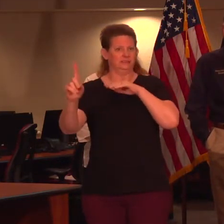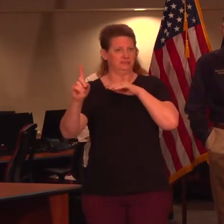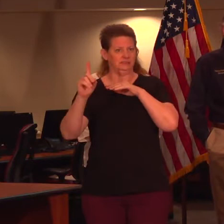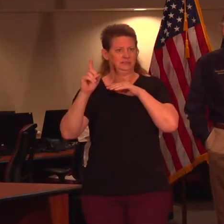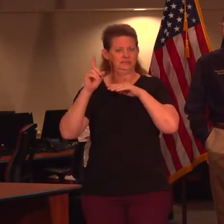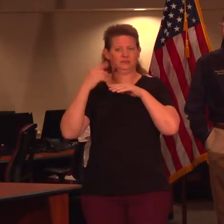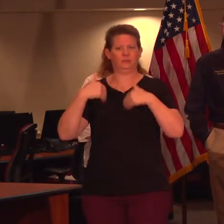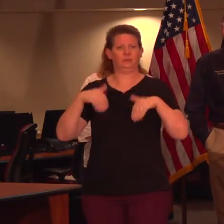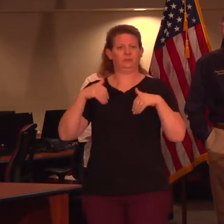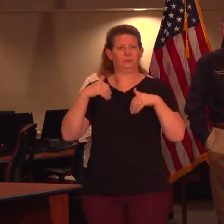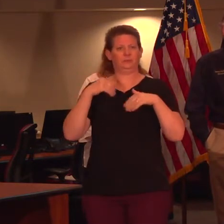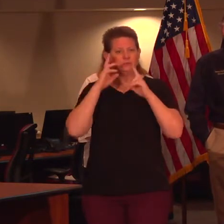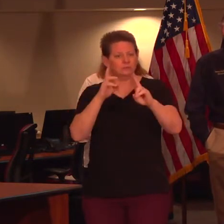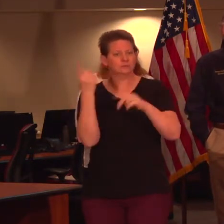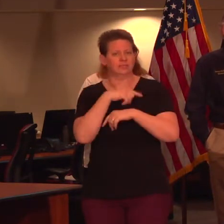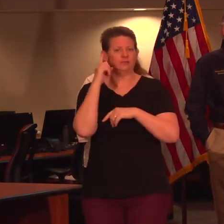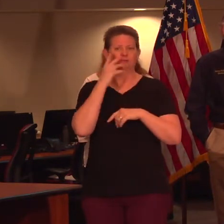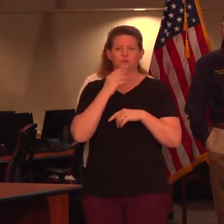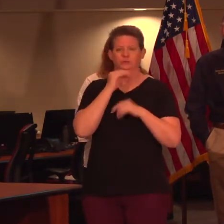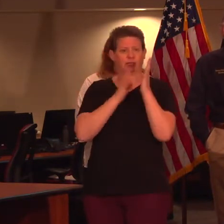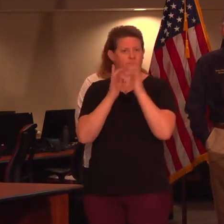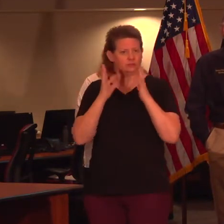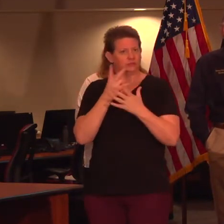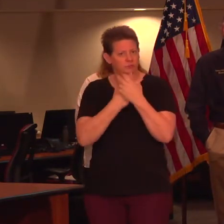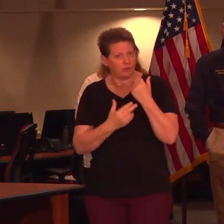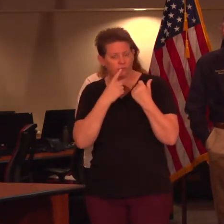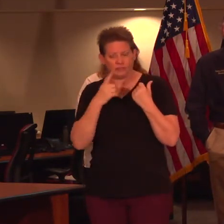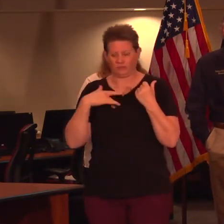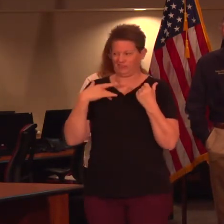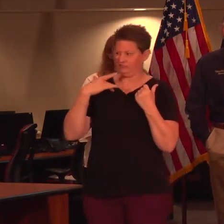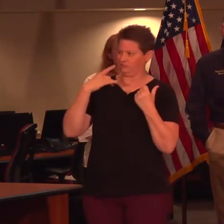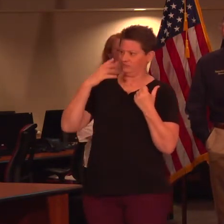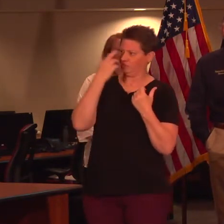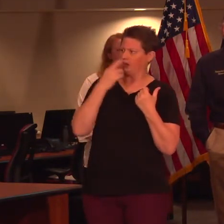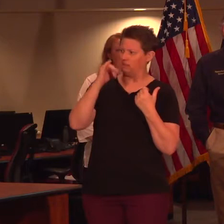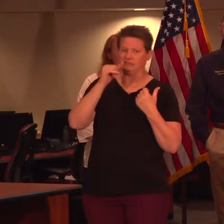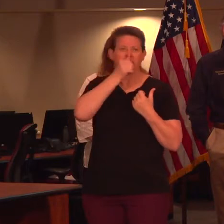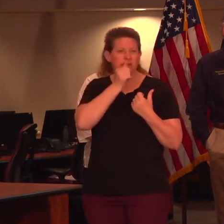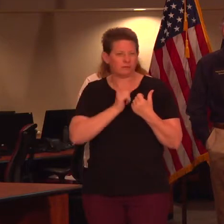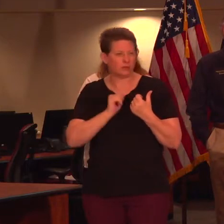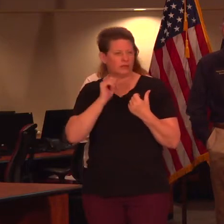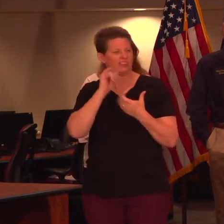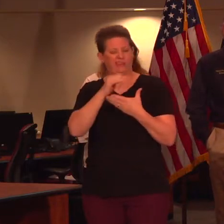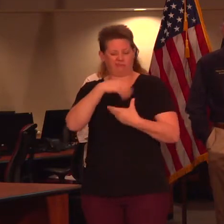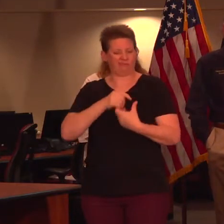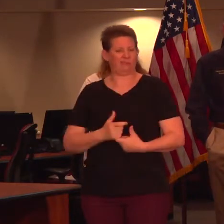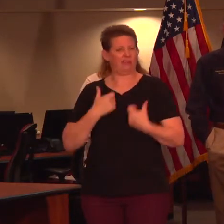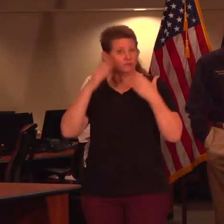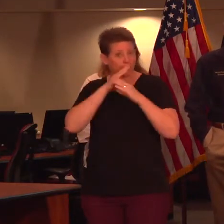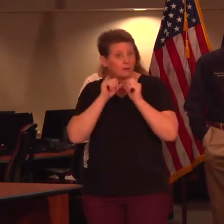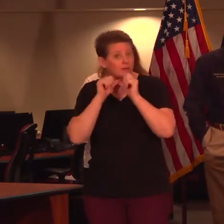for Jews and a high day for Christians. So we believe that suffering is a part of life, but trouble doesn't last always. Let us